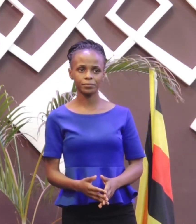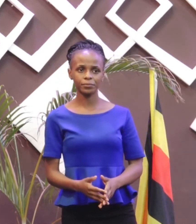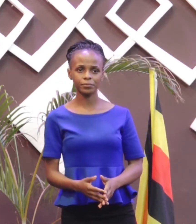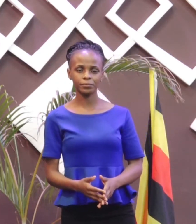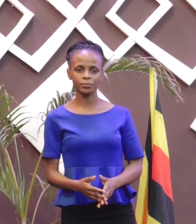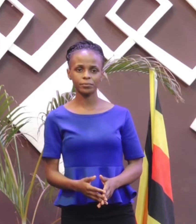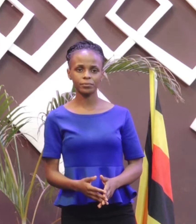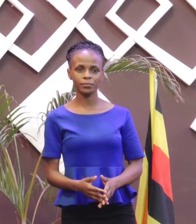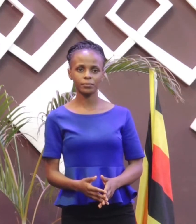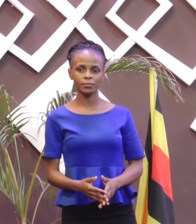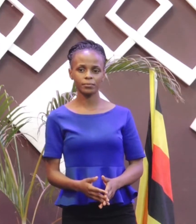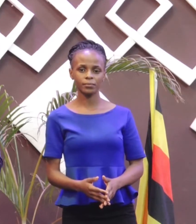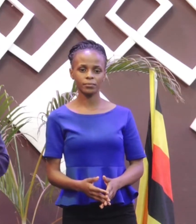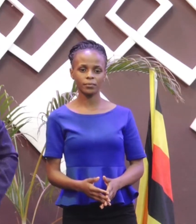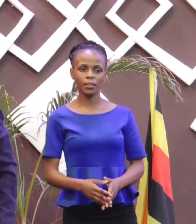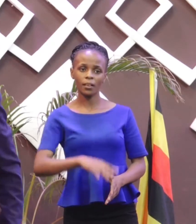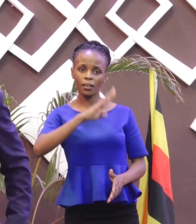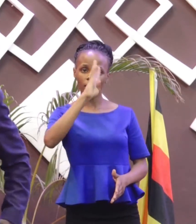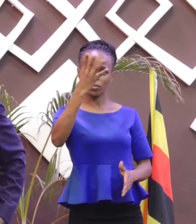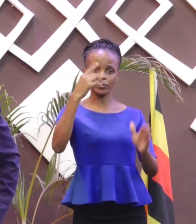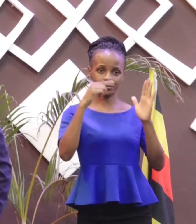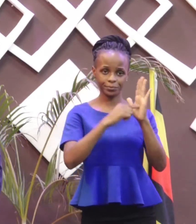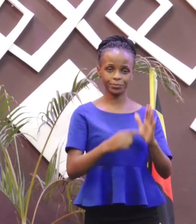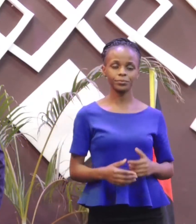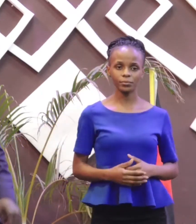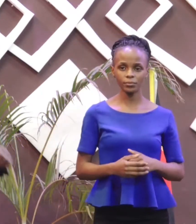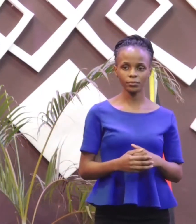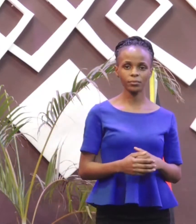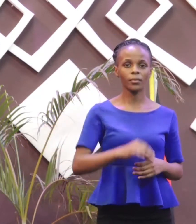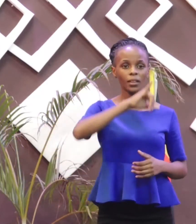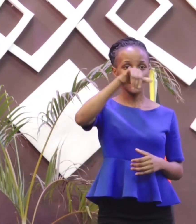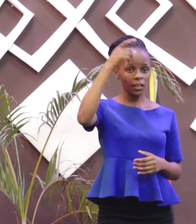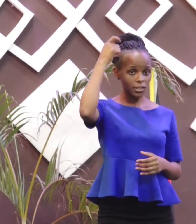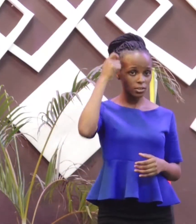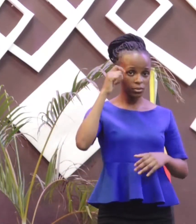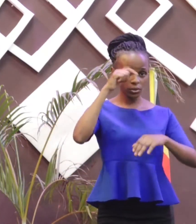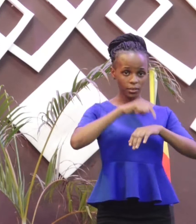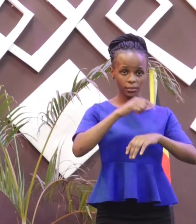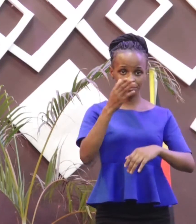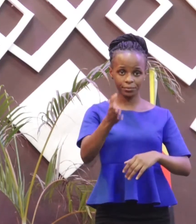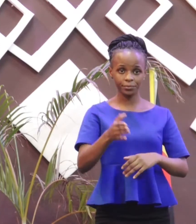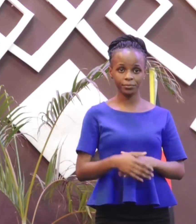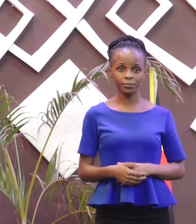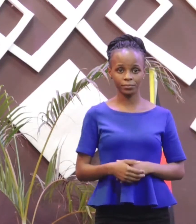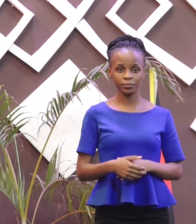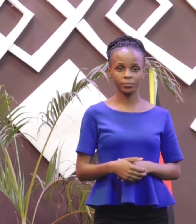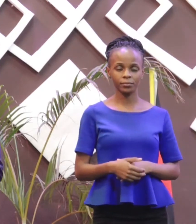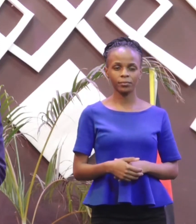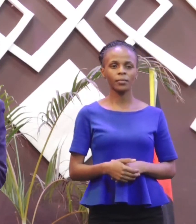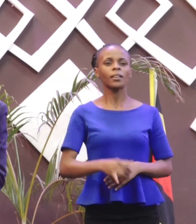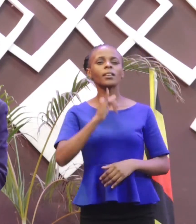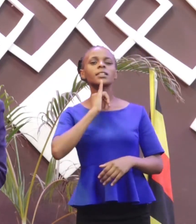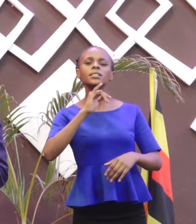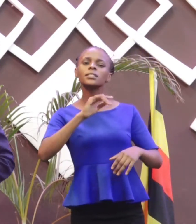wera tukifuna. Number four. Ekyokuna. The Joshua generation. Omulembe gwa Yoswa. Is